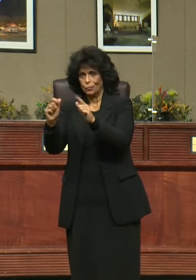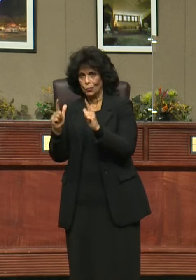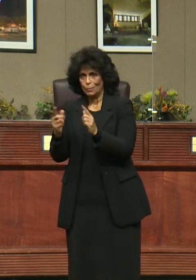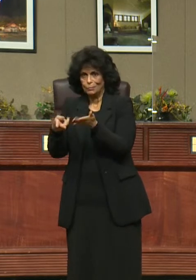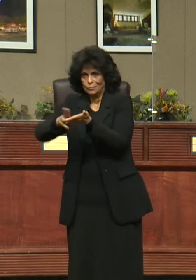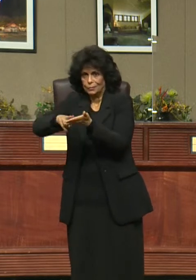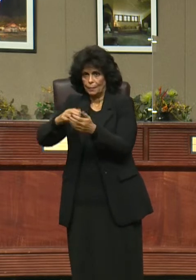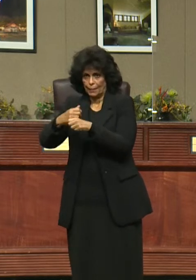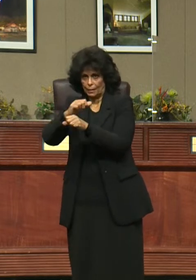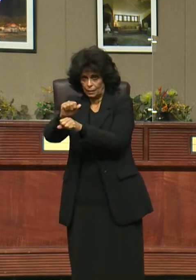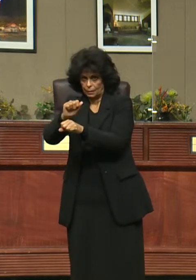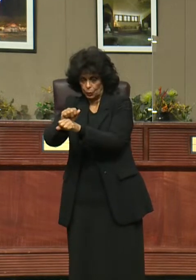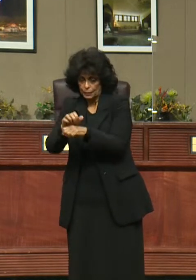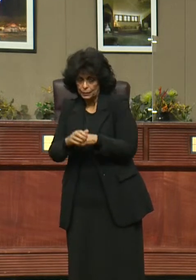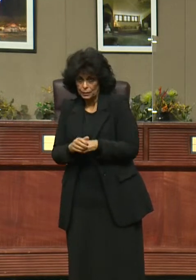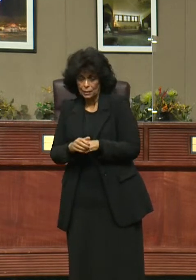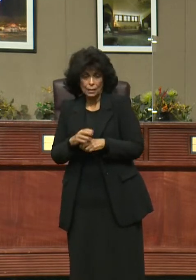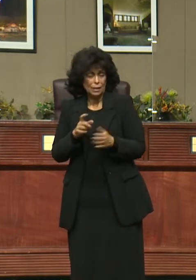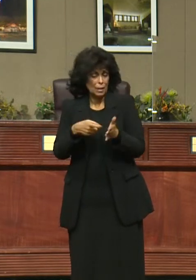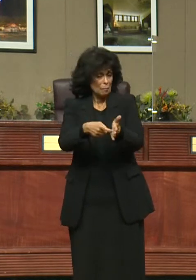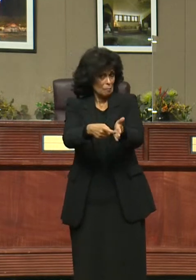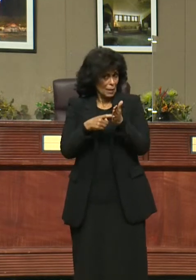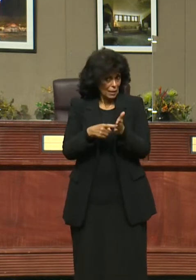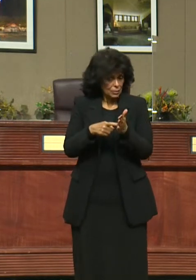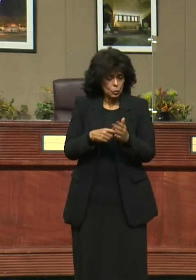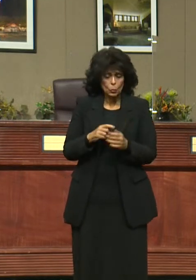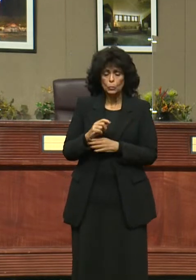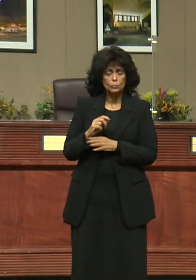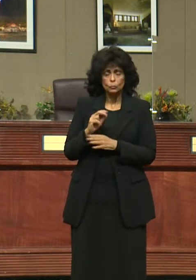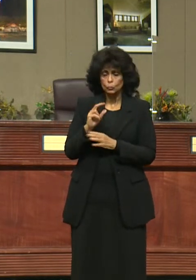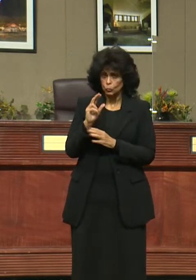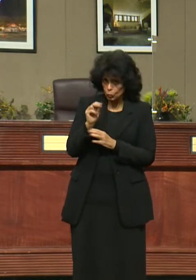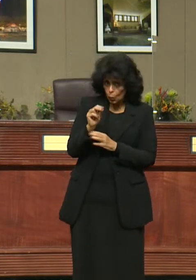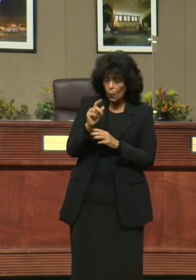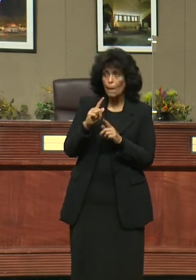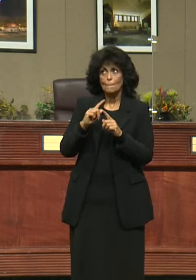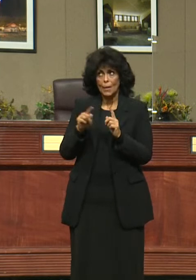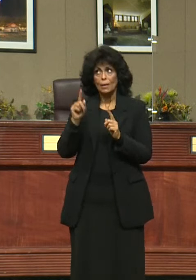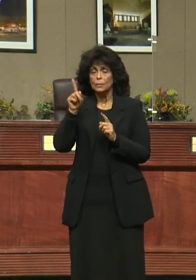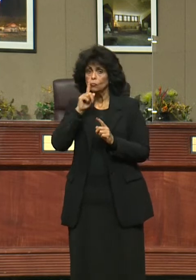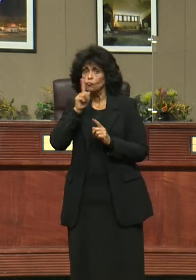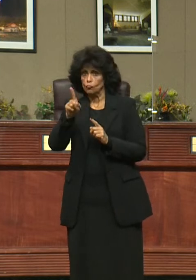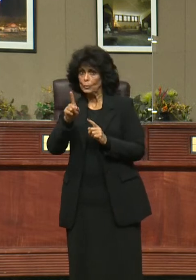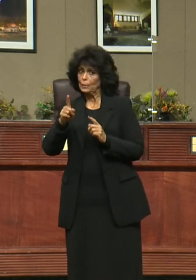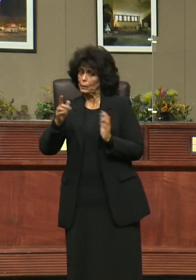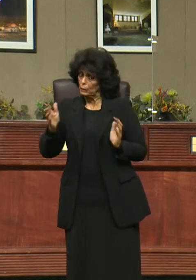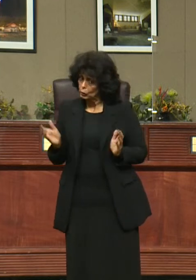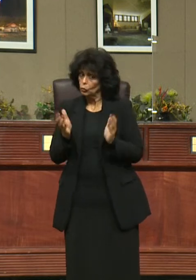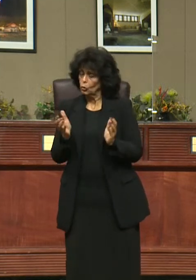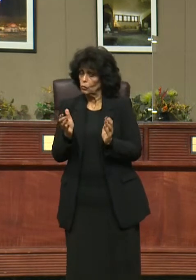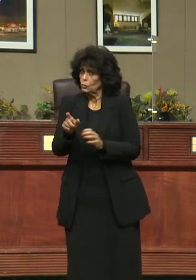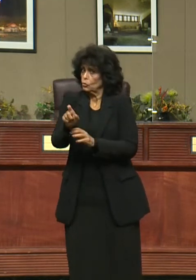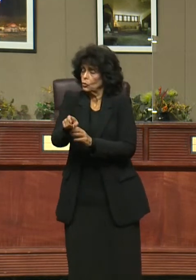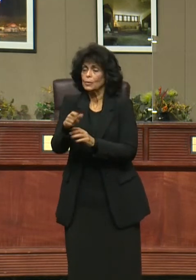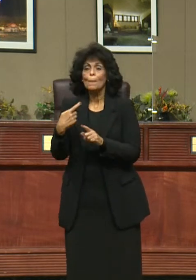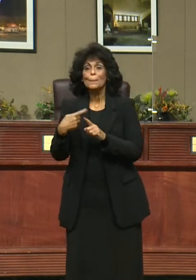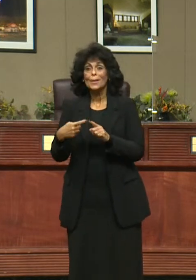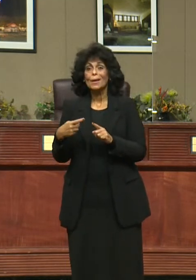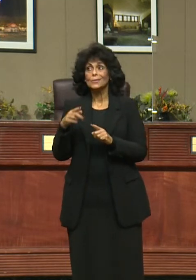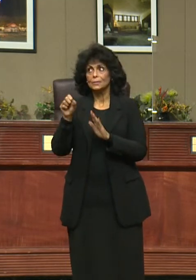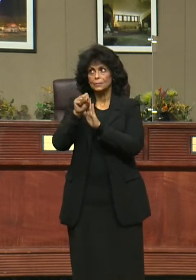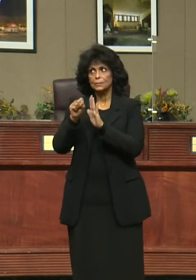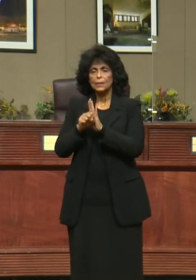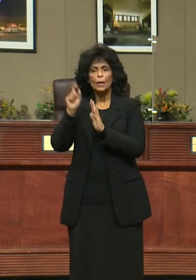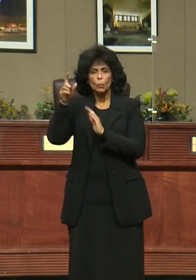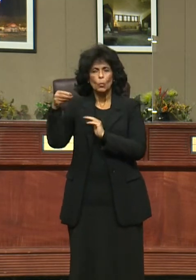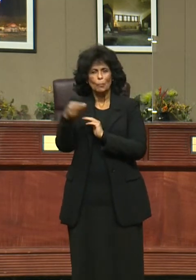mandatory, although they are highly suggesting that we should, and also the state will be paying for the cost of that.